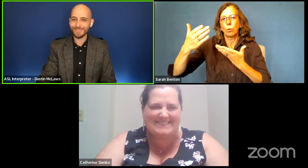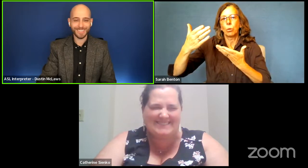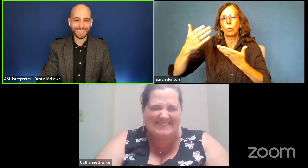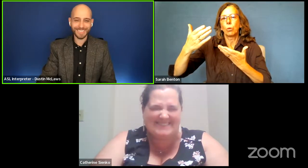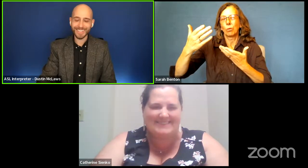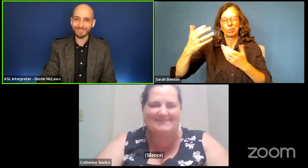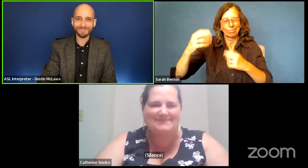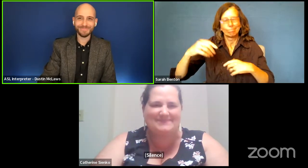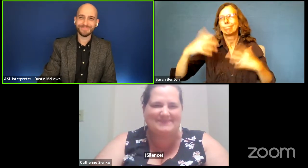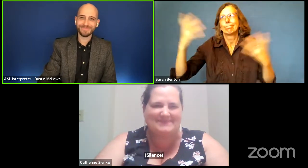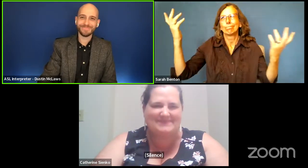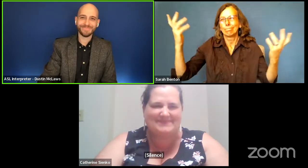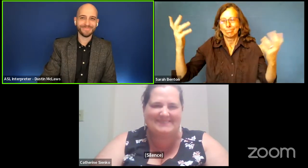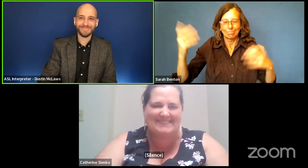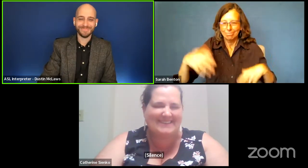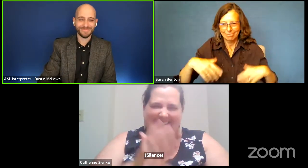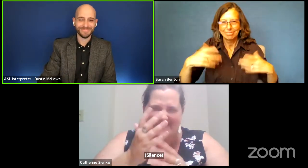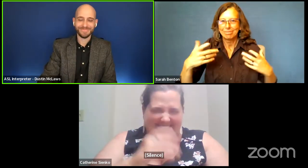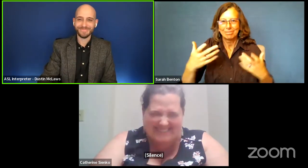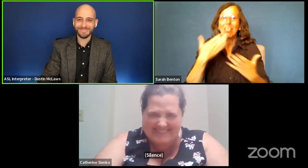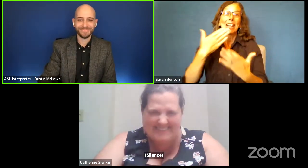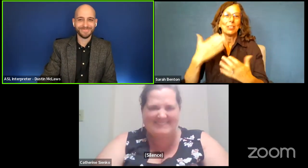good to see your face again.